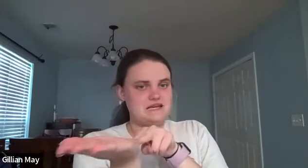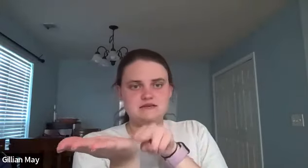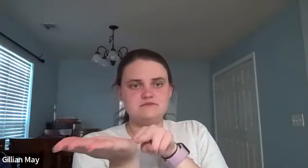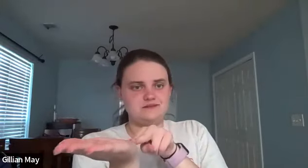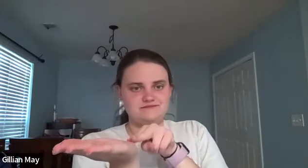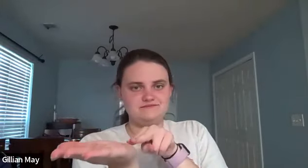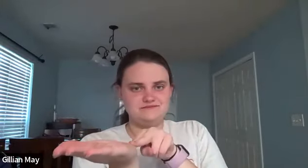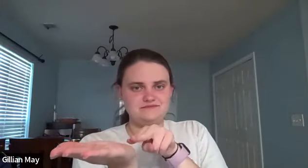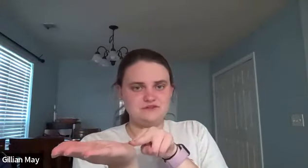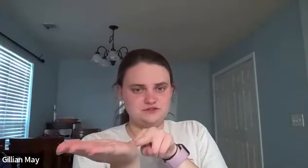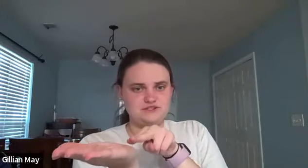same thing. Nurse.